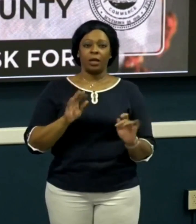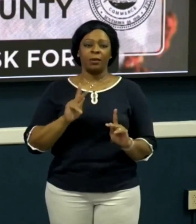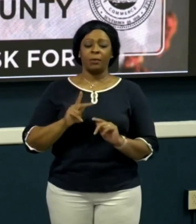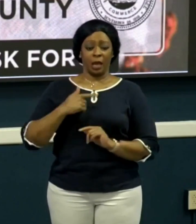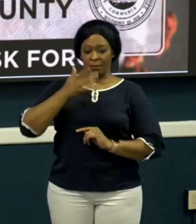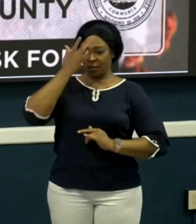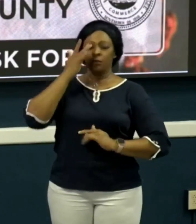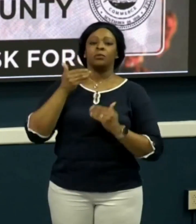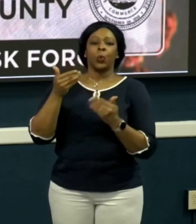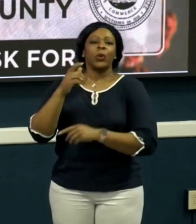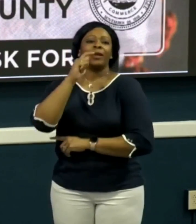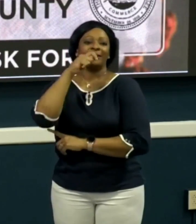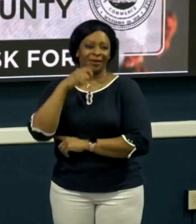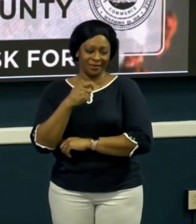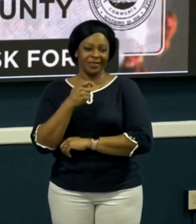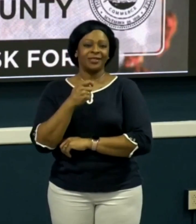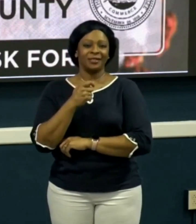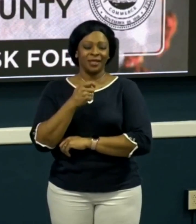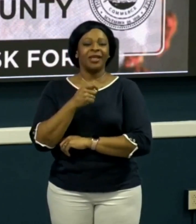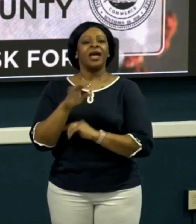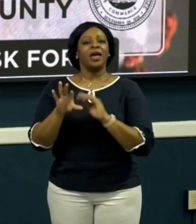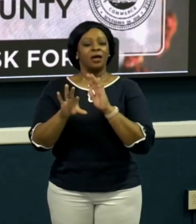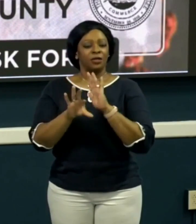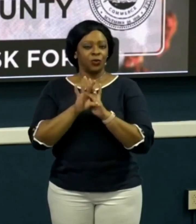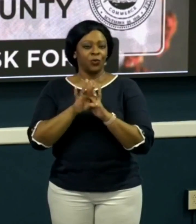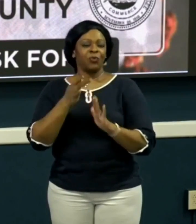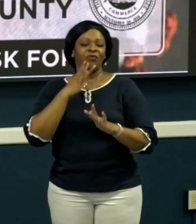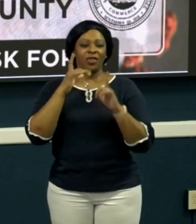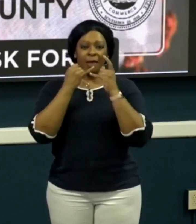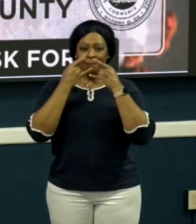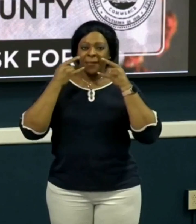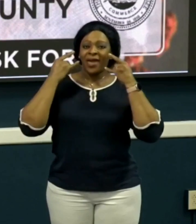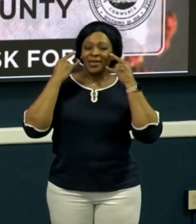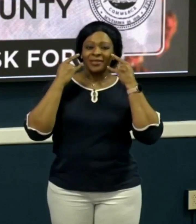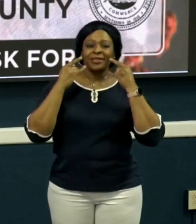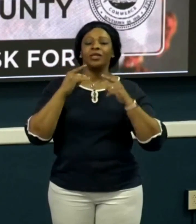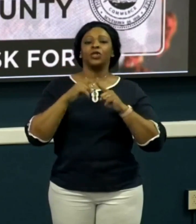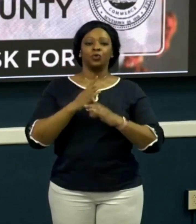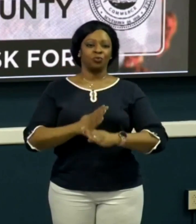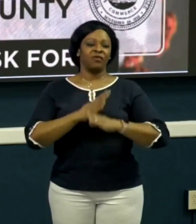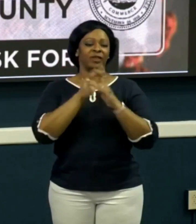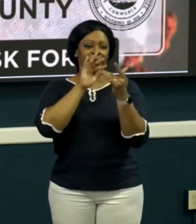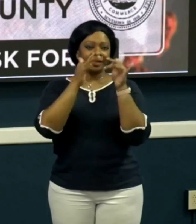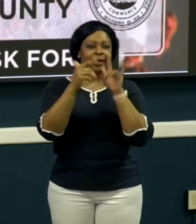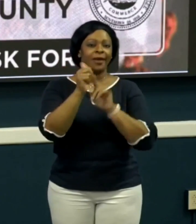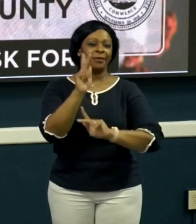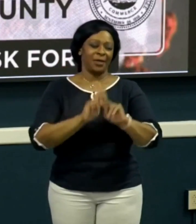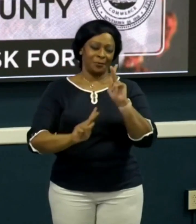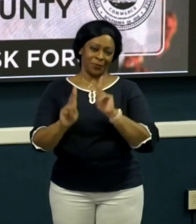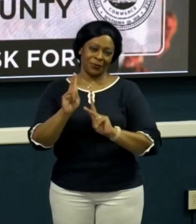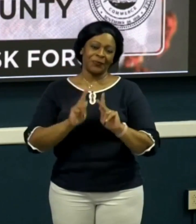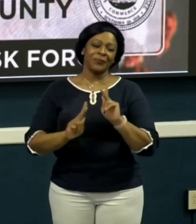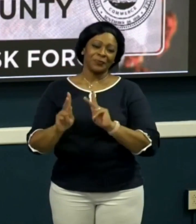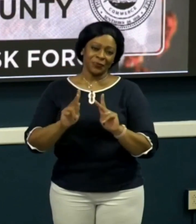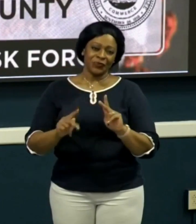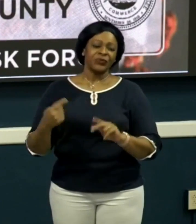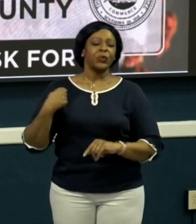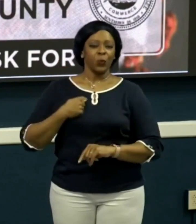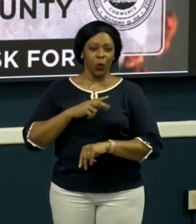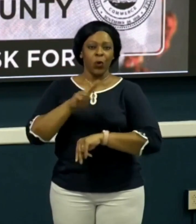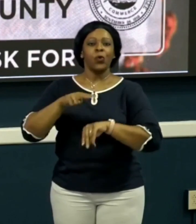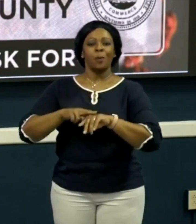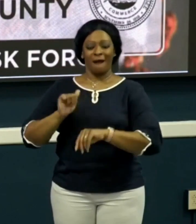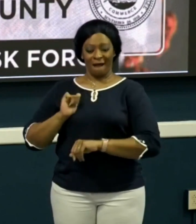going to get a test, and they're choosing to mask up and not potentially infect other people. So we are